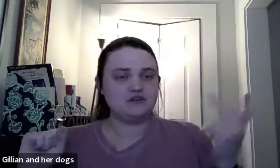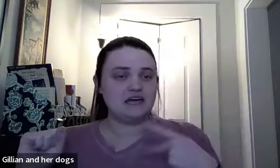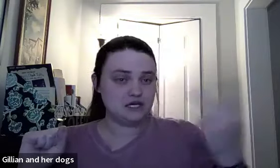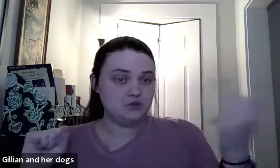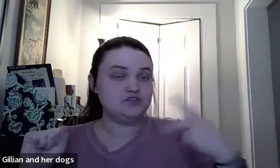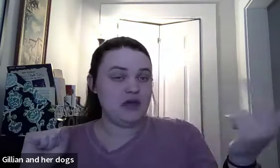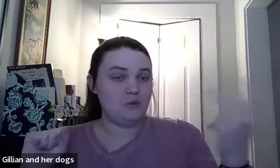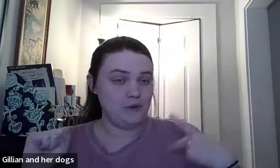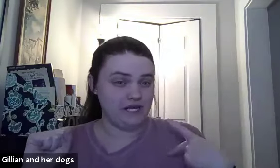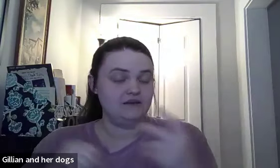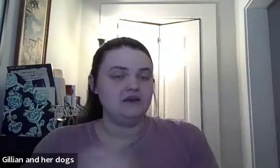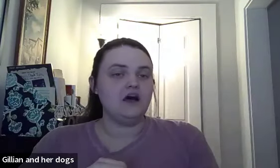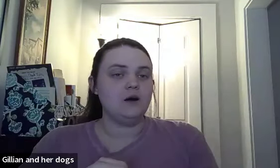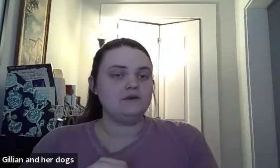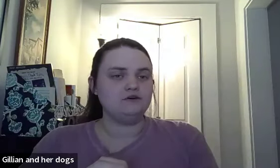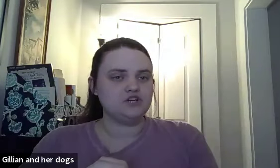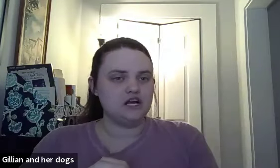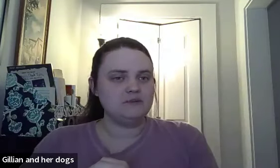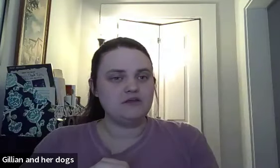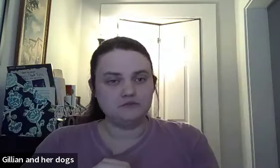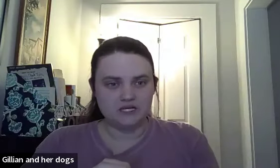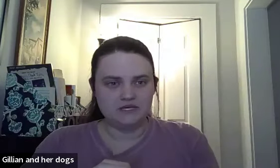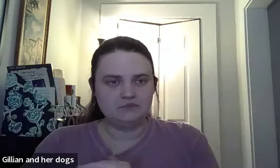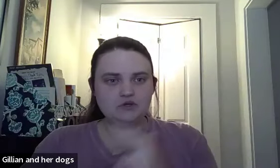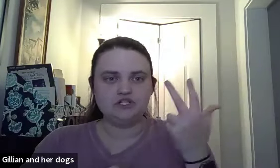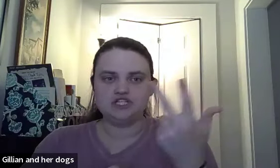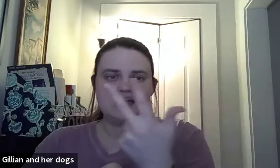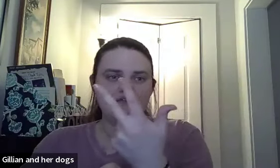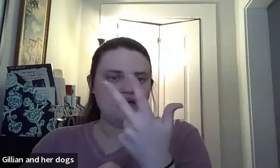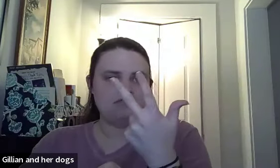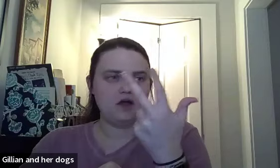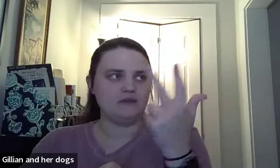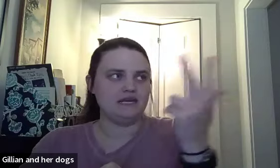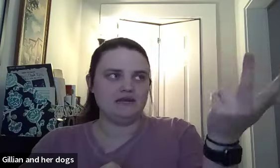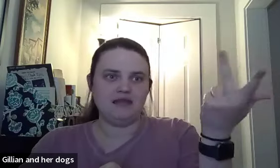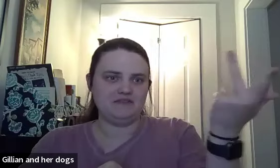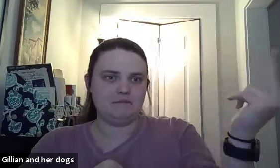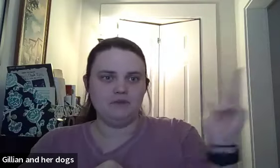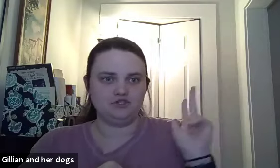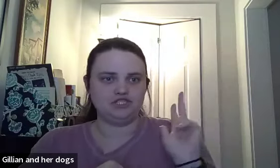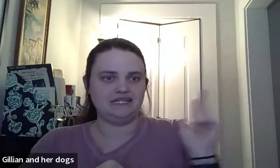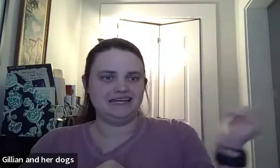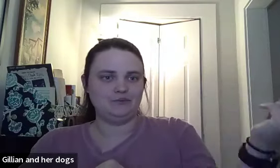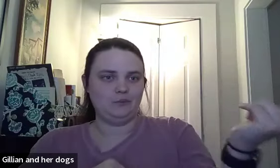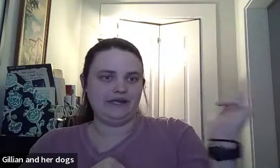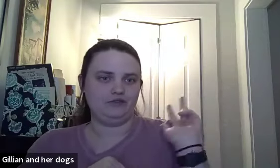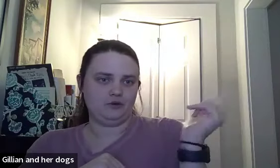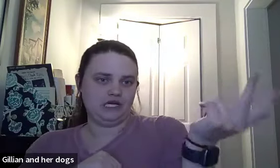But so that's how you would do that we. If you were talking about three people, you just add that thumb and again make that motion like we